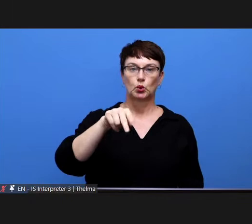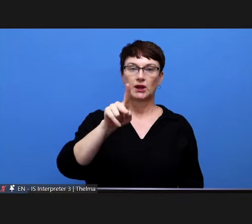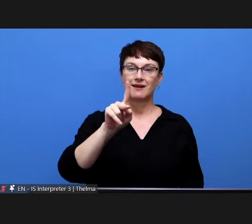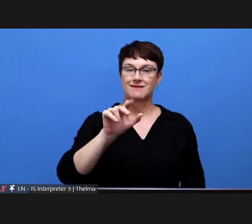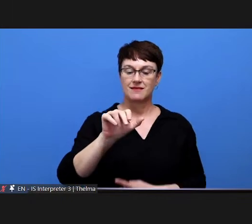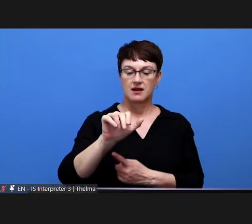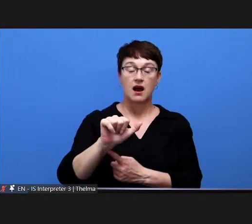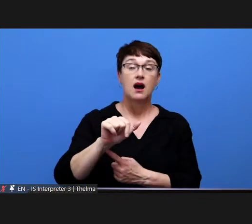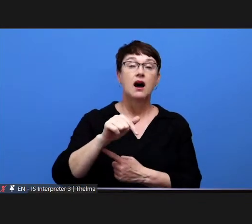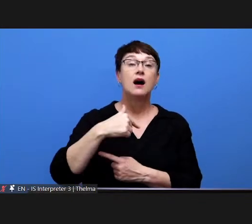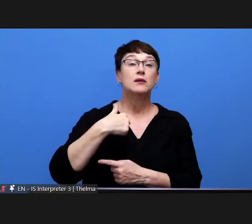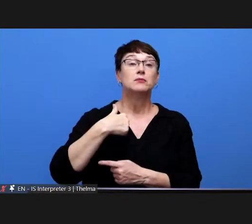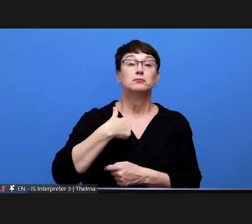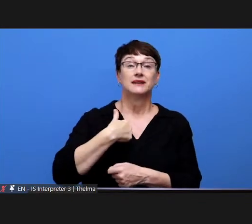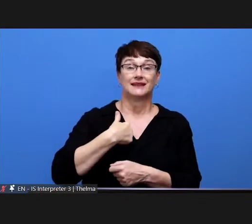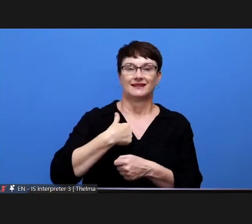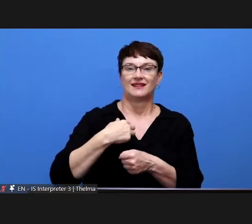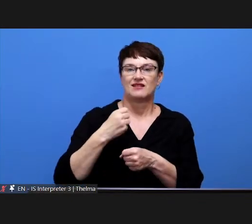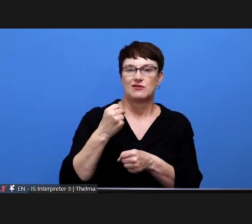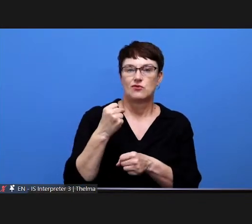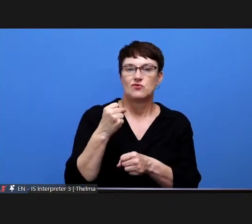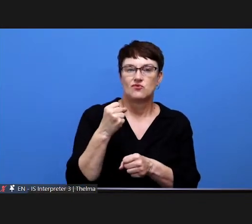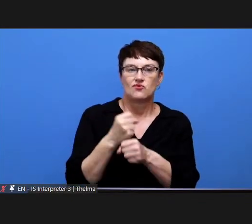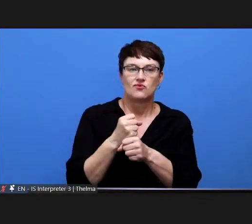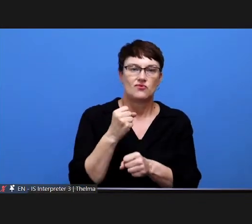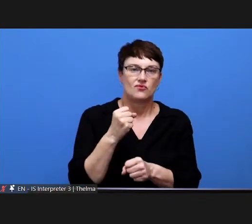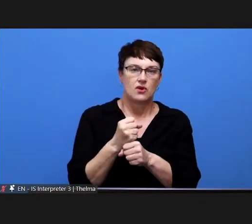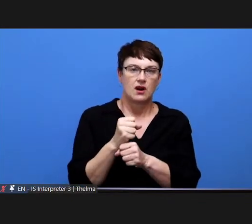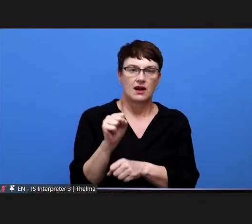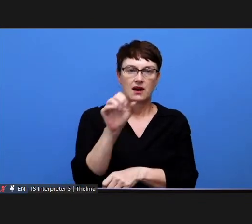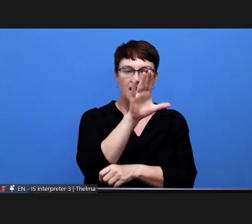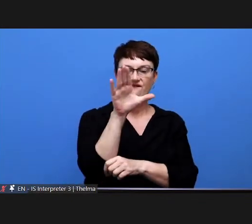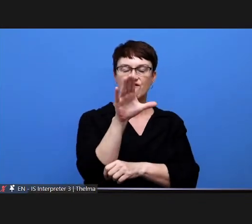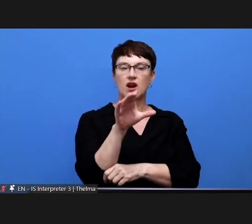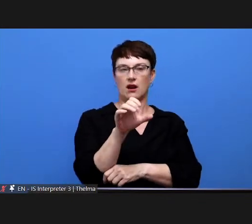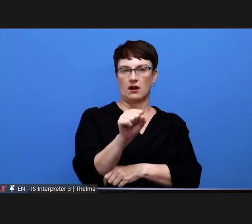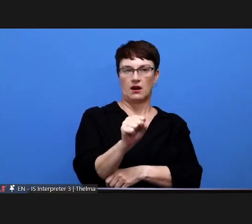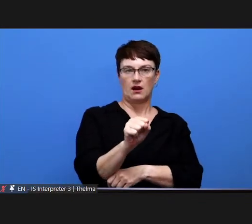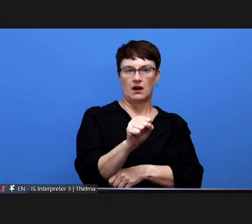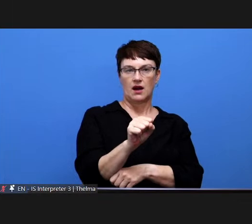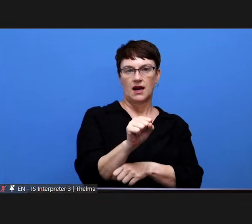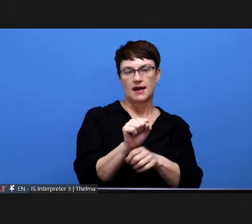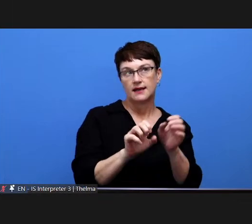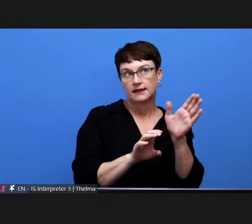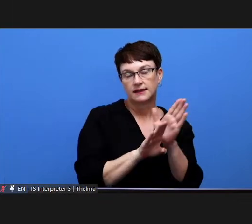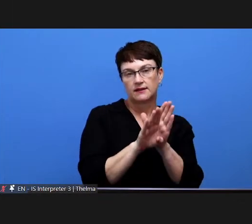the major groups. I want to thank the panelists.